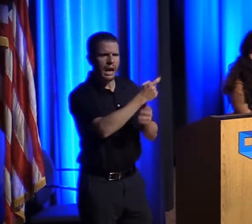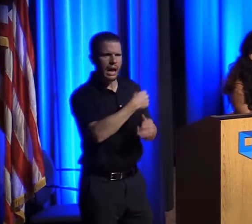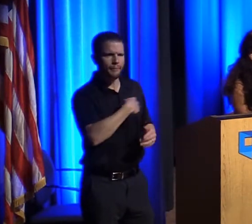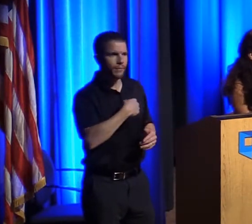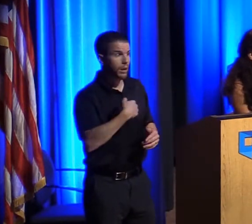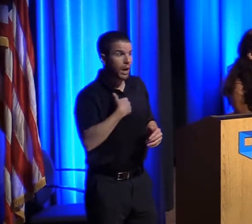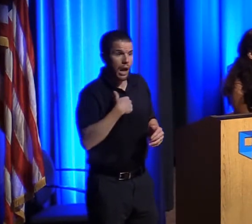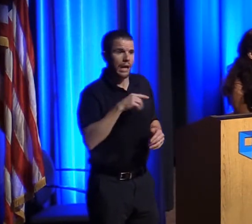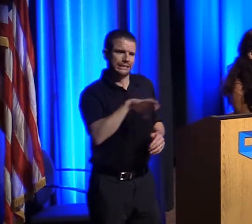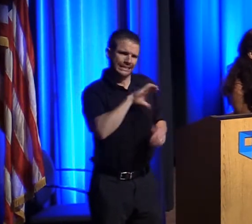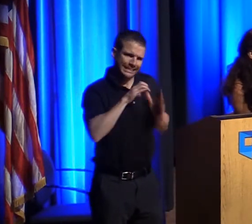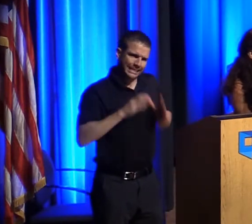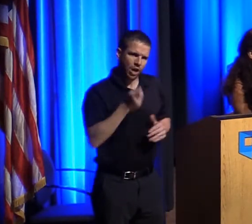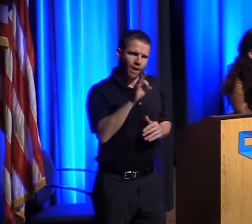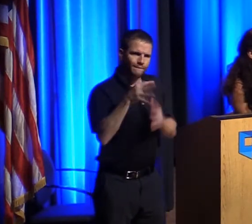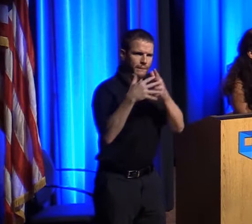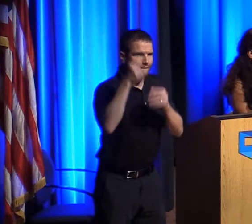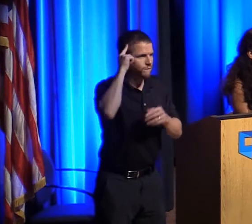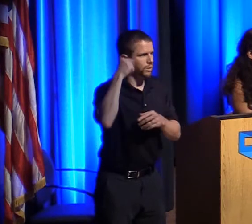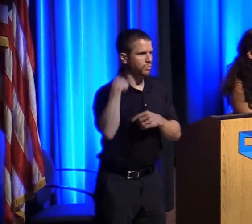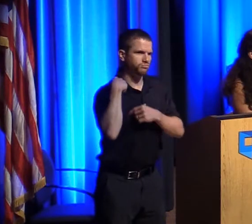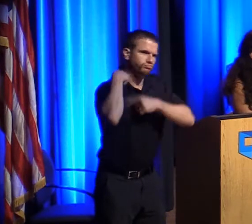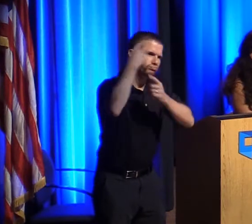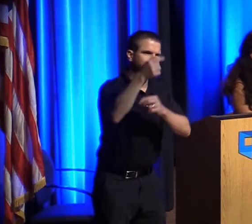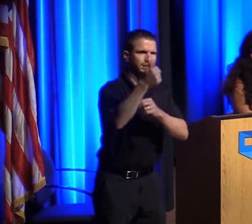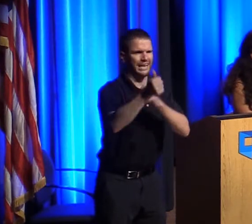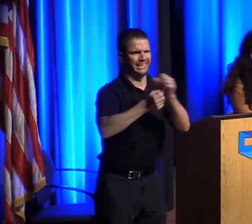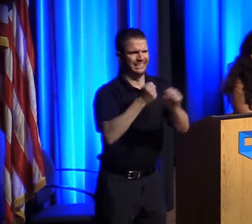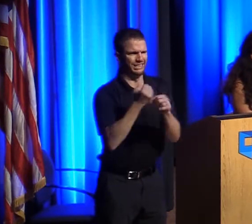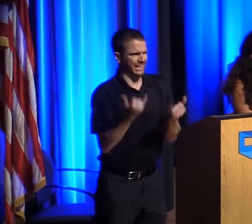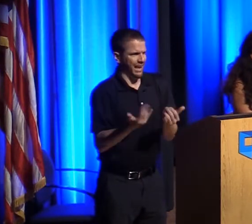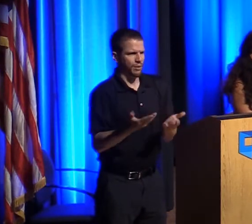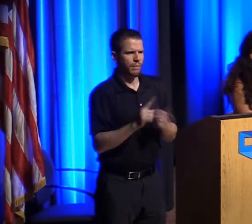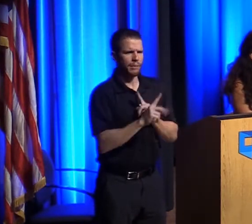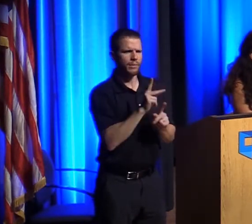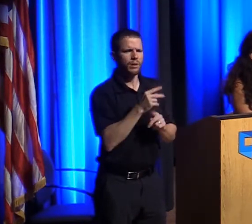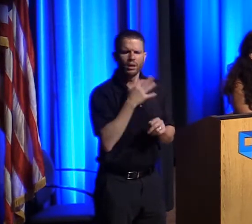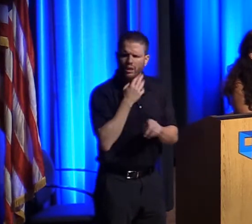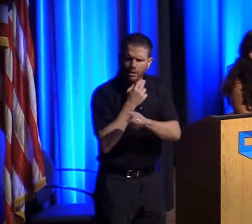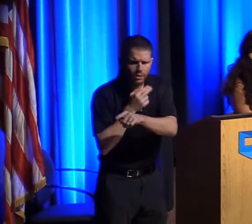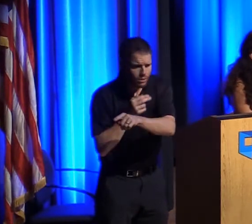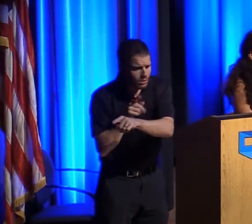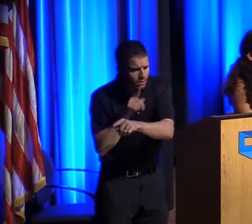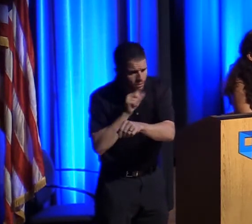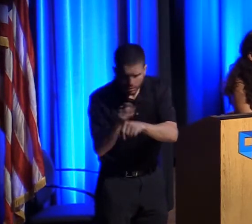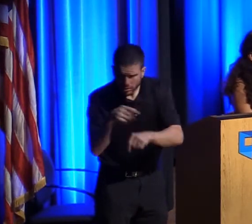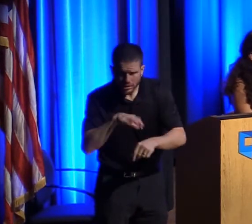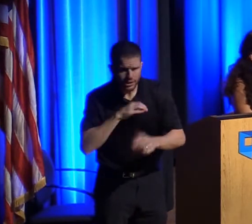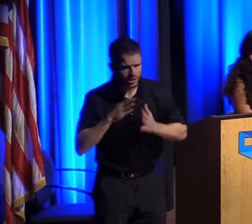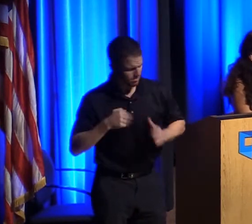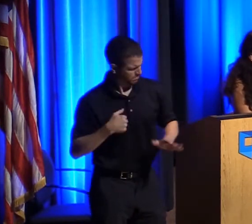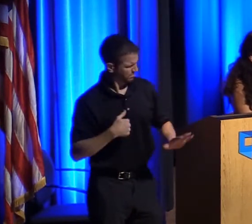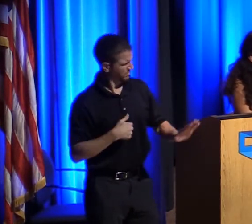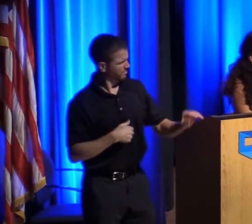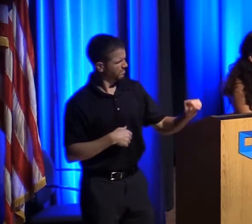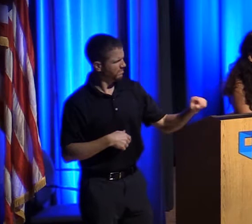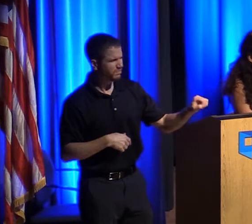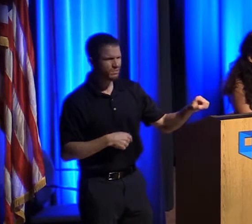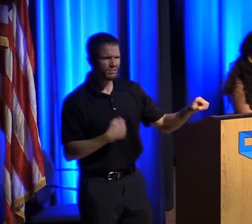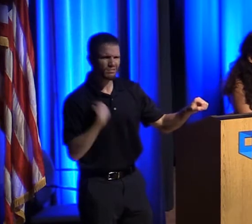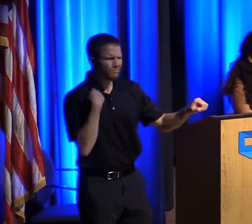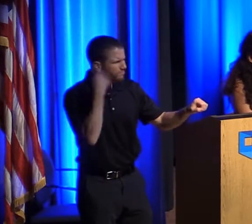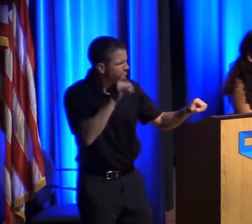And so I think those kinds of things are very dangerous. Now, I'm speaking to sort of my